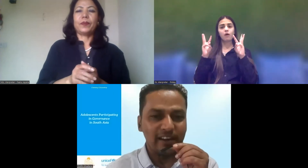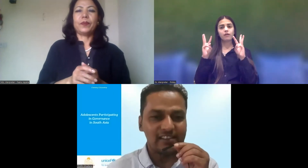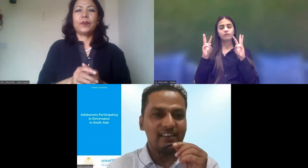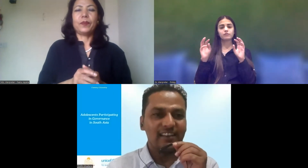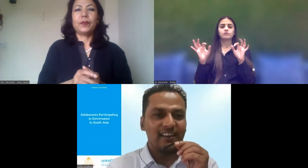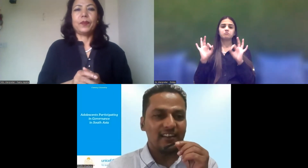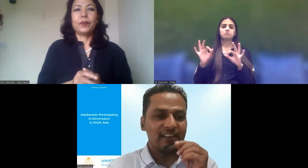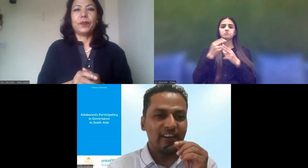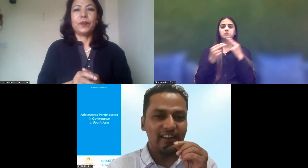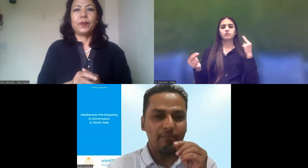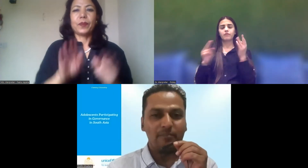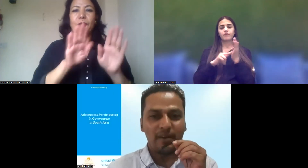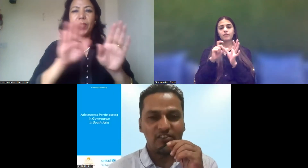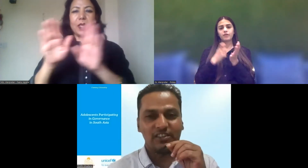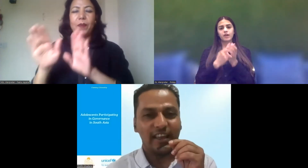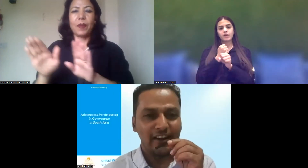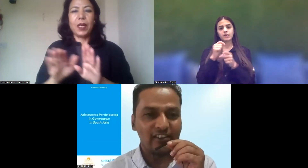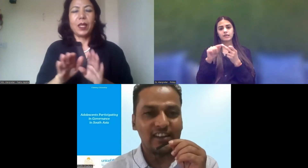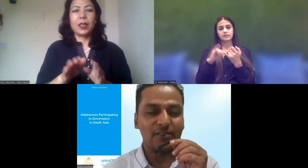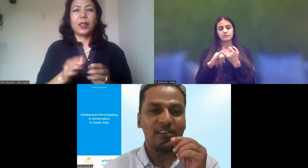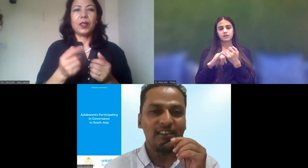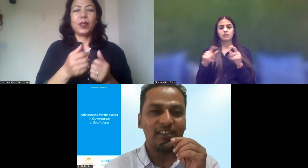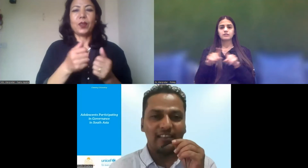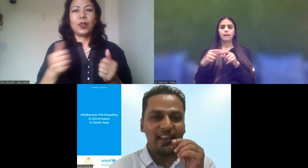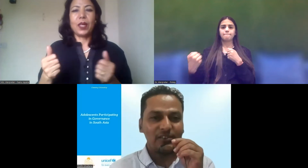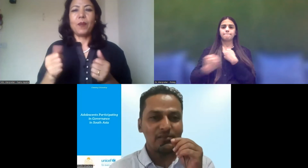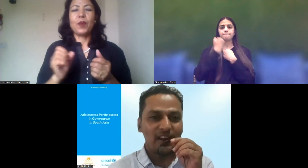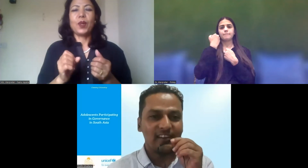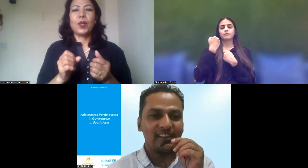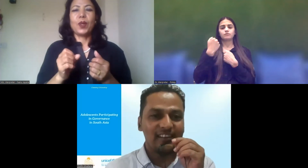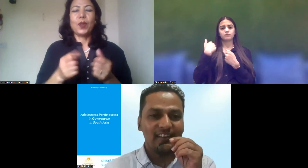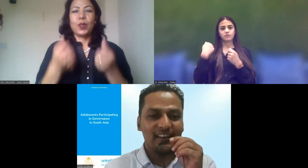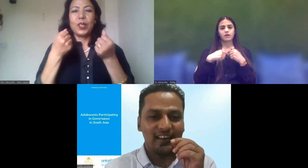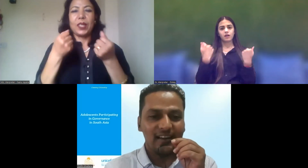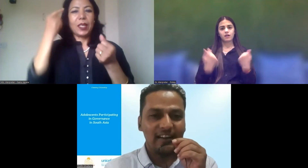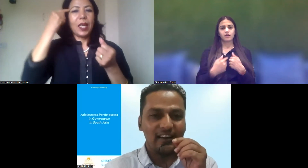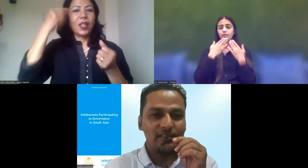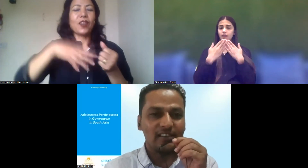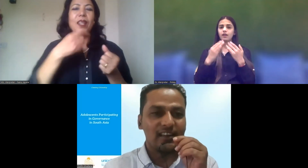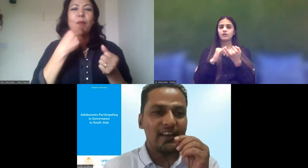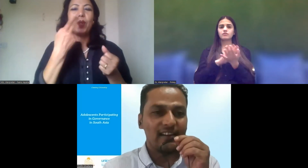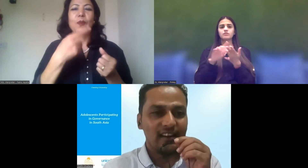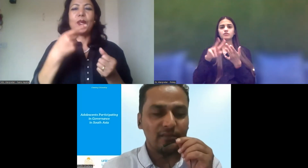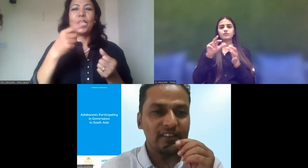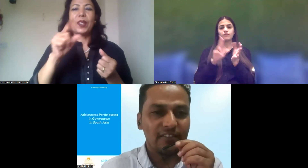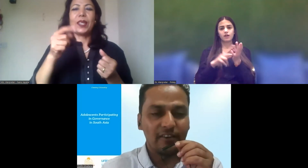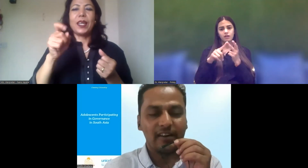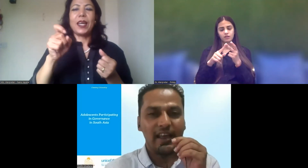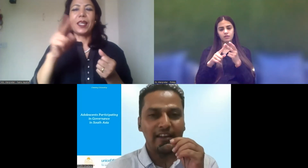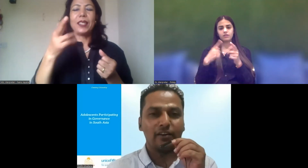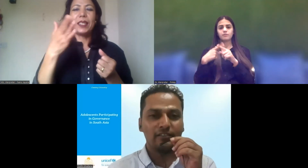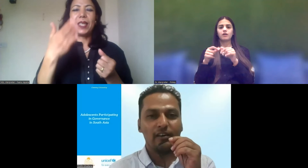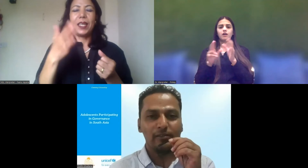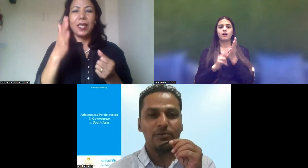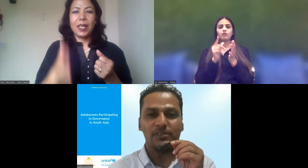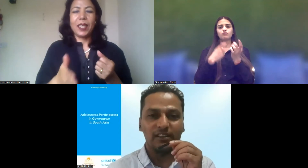Nargis. She really punched and knocked it out. And thank you, Shivani. and Anuradha and Advaita for